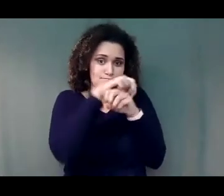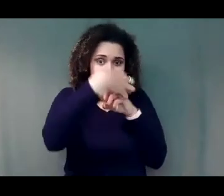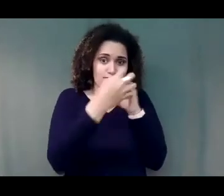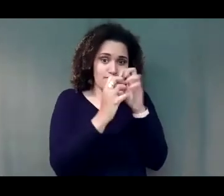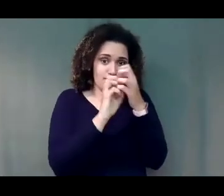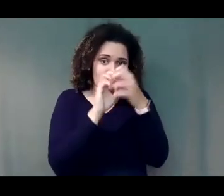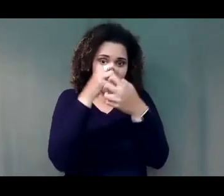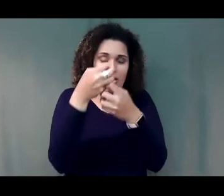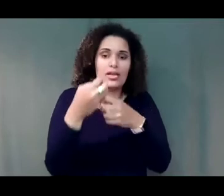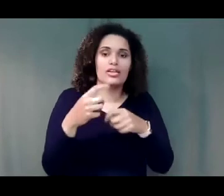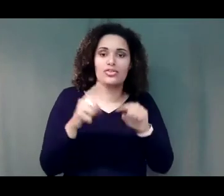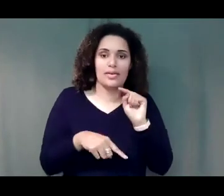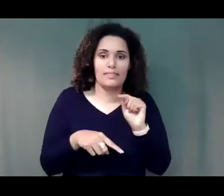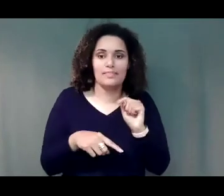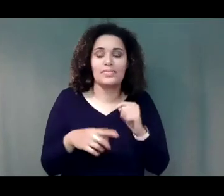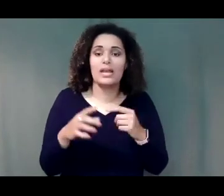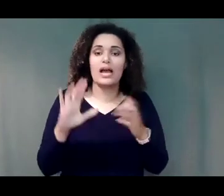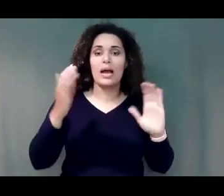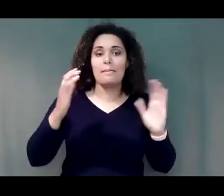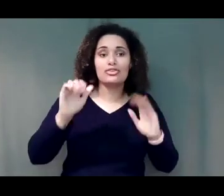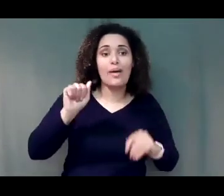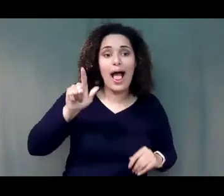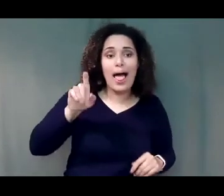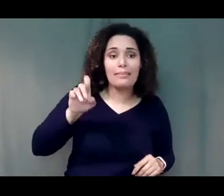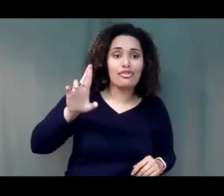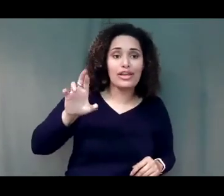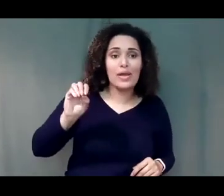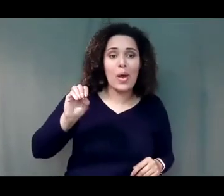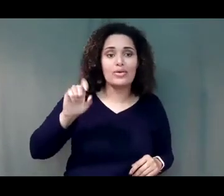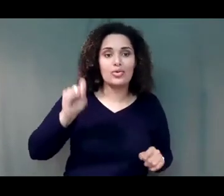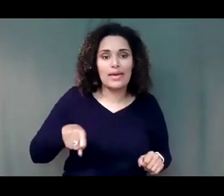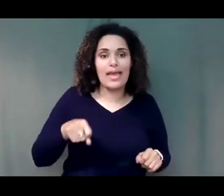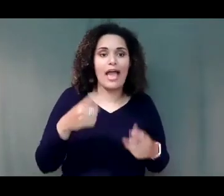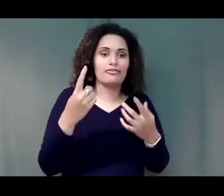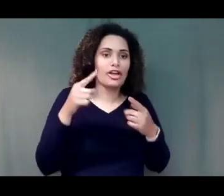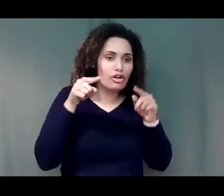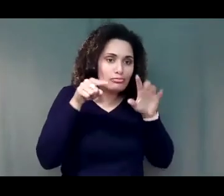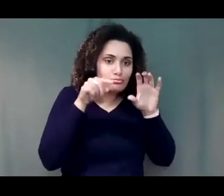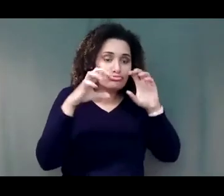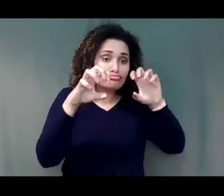you can't get, as opposed to a grape like Albarino, where you can put your finger between any 2 grapes